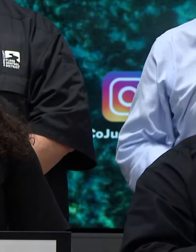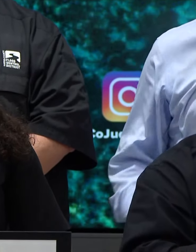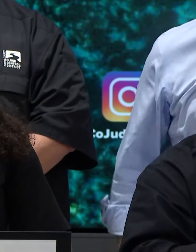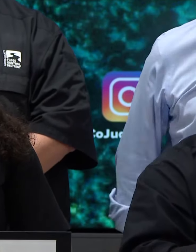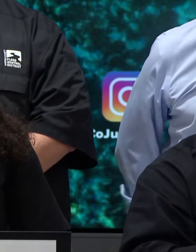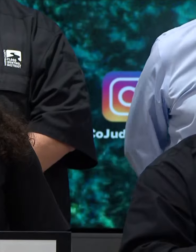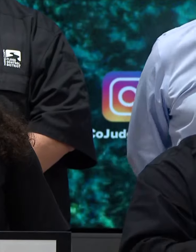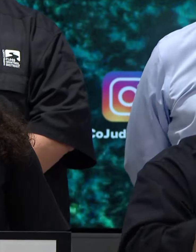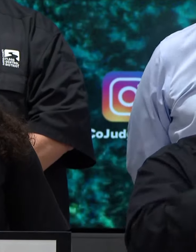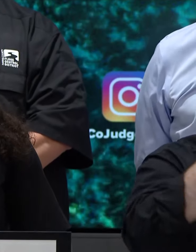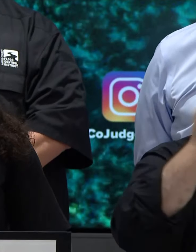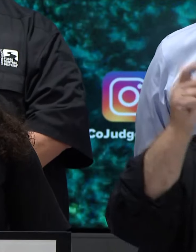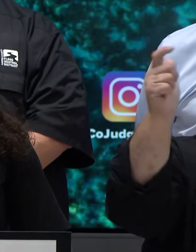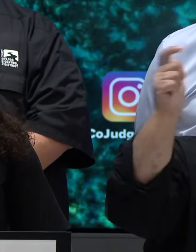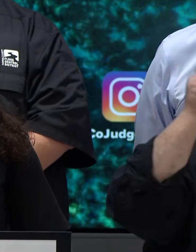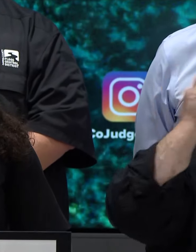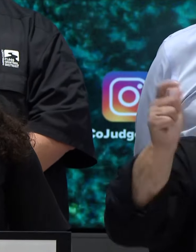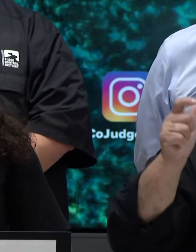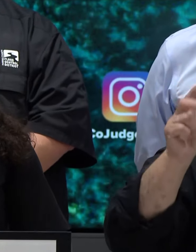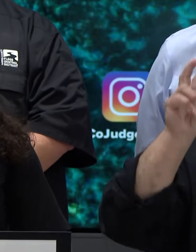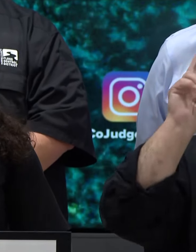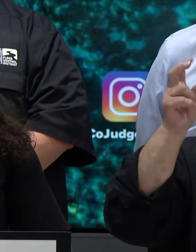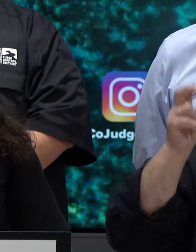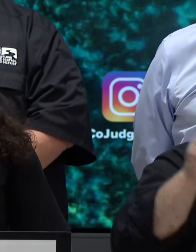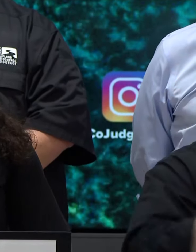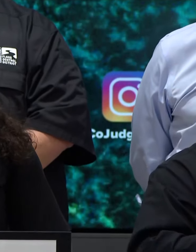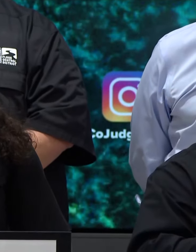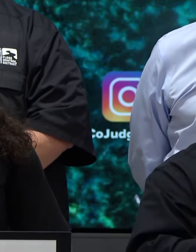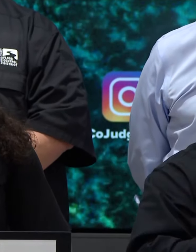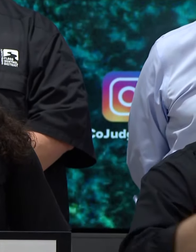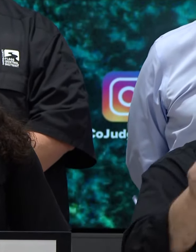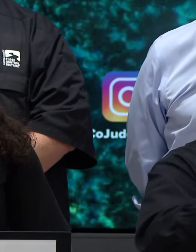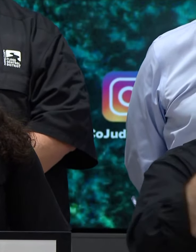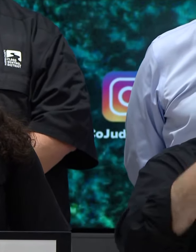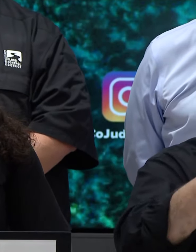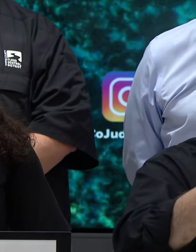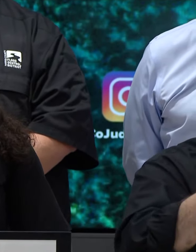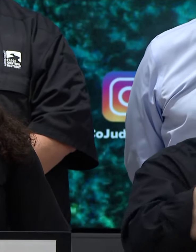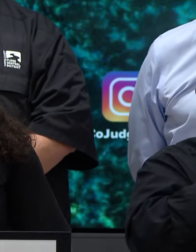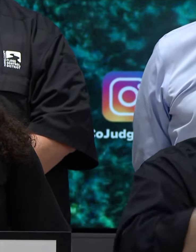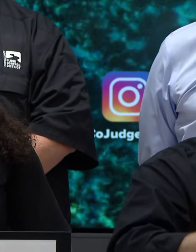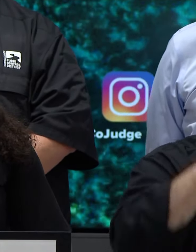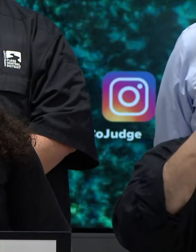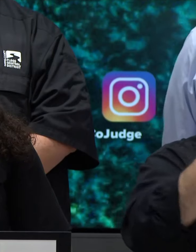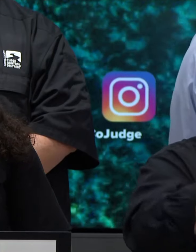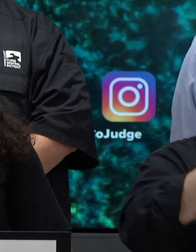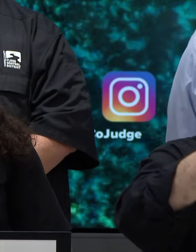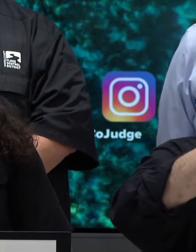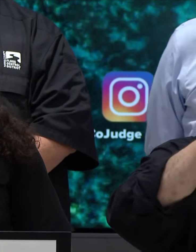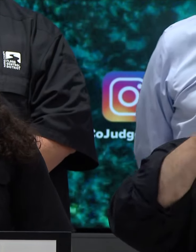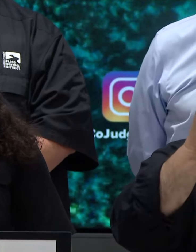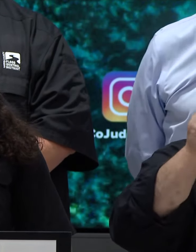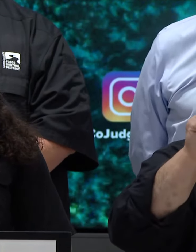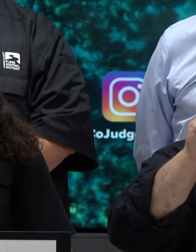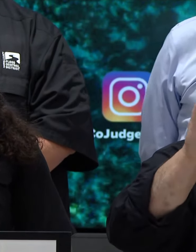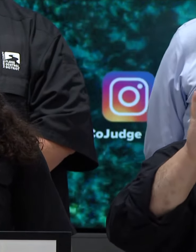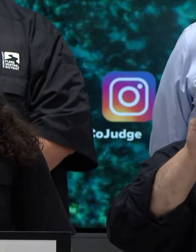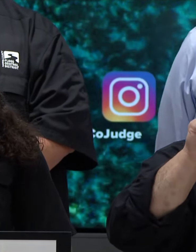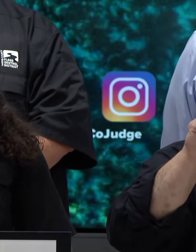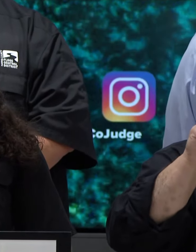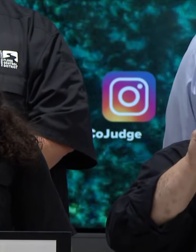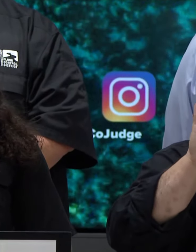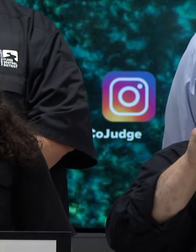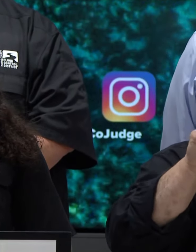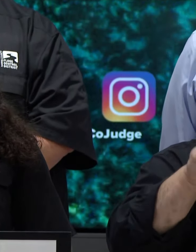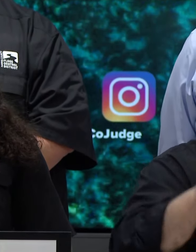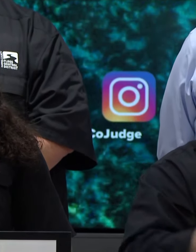not a major issue, and we had the same situation during the flooding near the San Jacinto River. So, and as I said, because